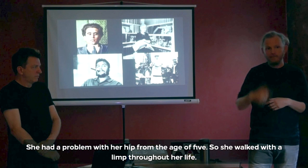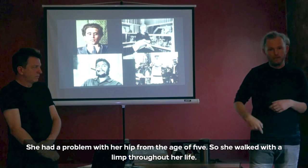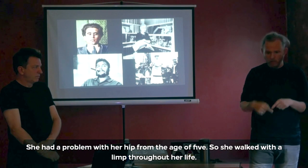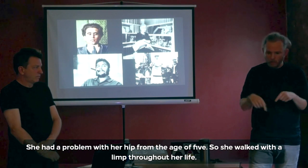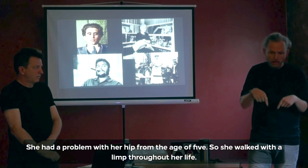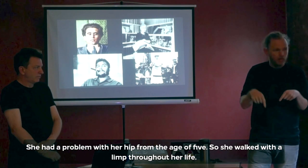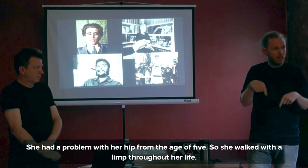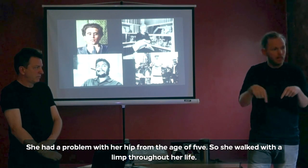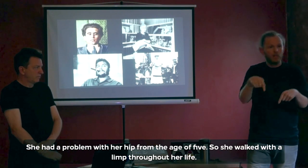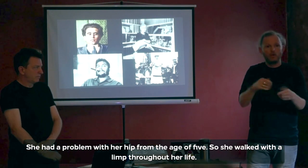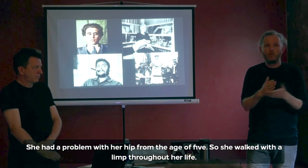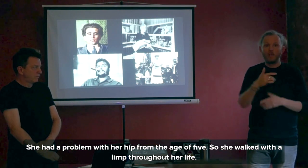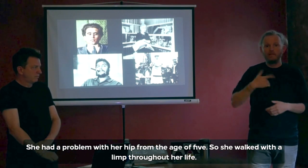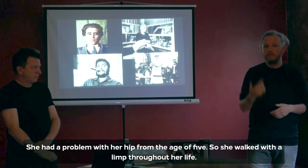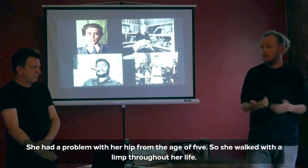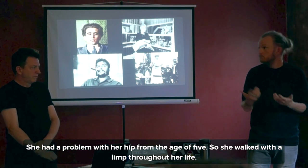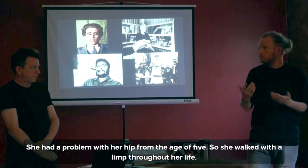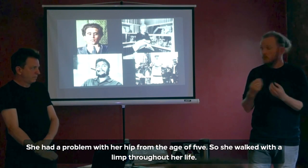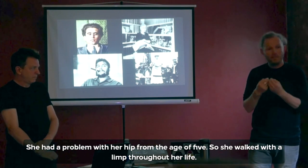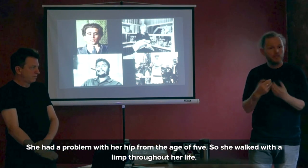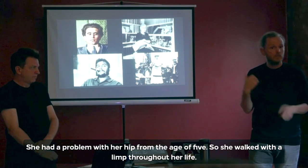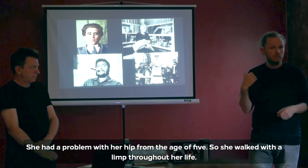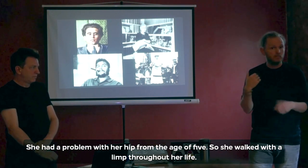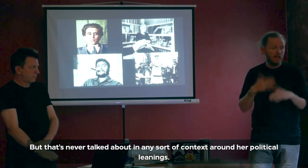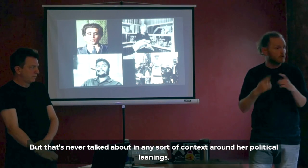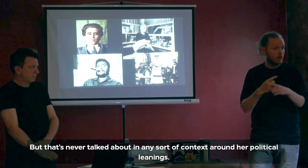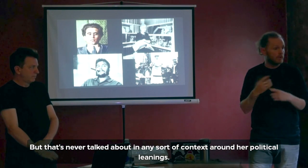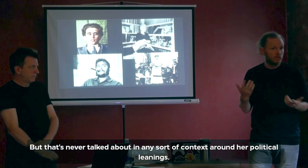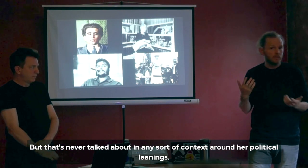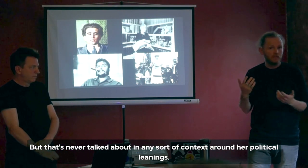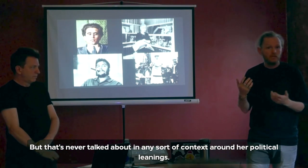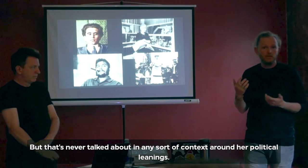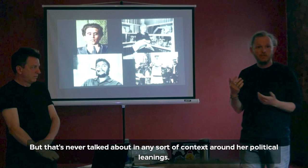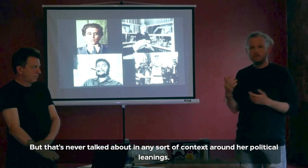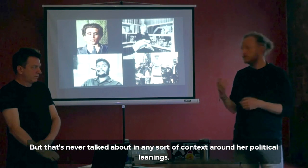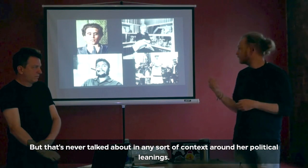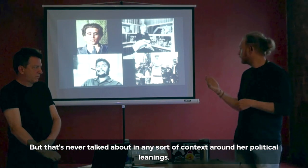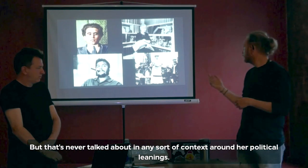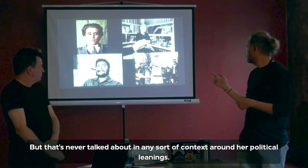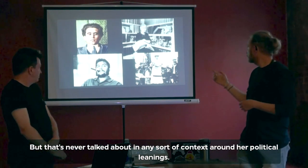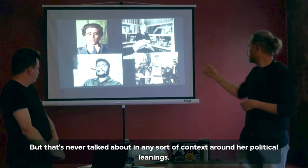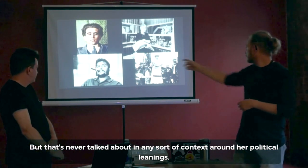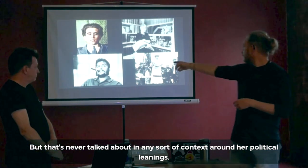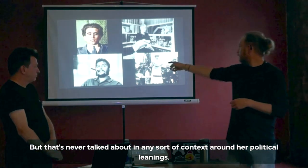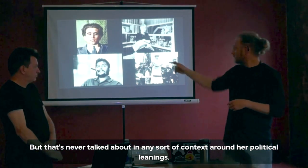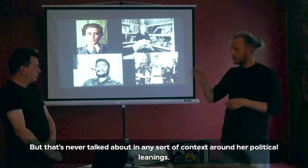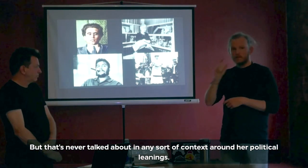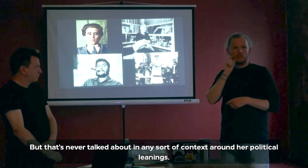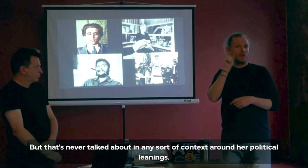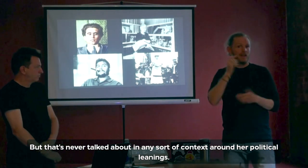hip from the age of 5, so she walked with a limp throughout her life. But that's never talked about in any sort of context around